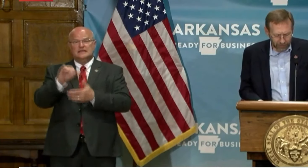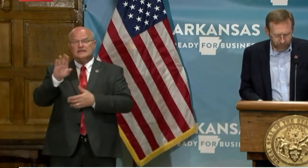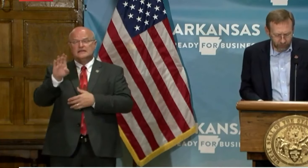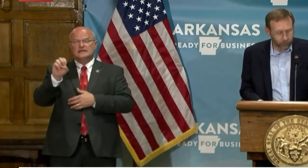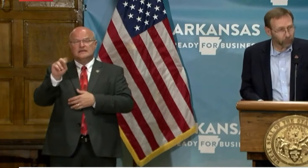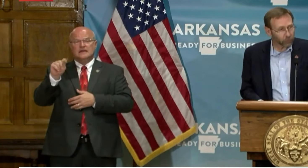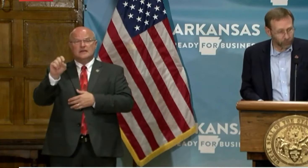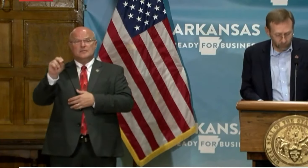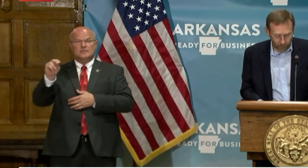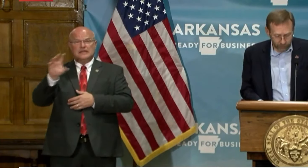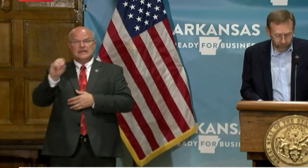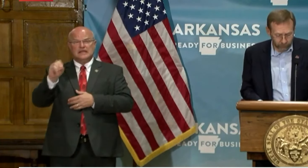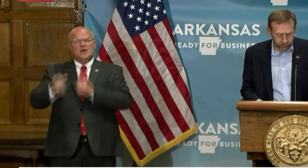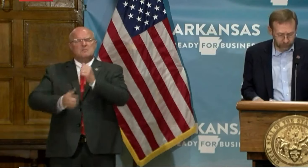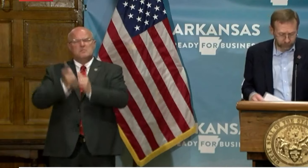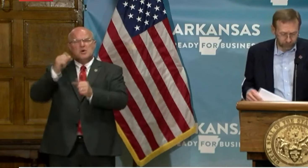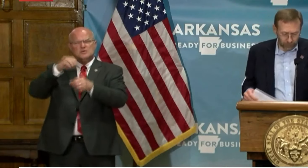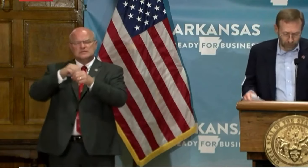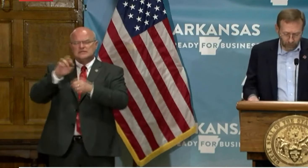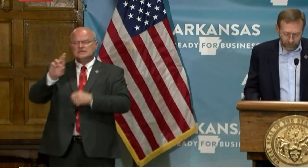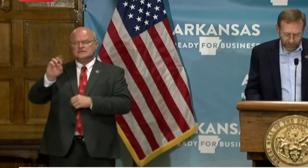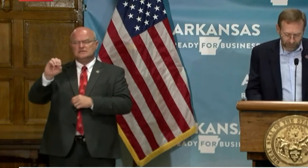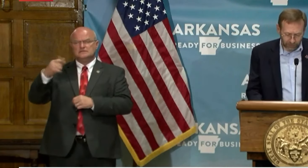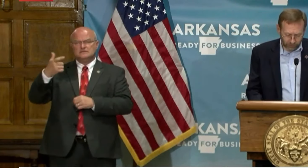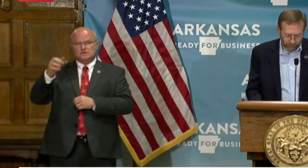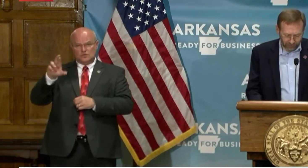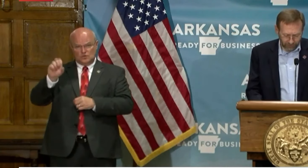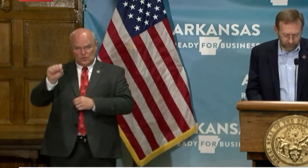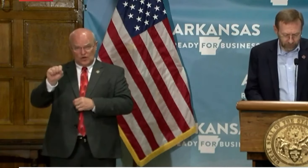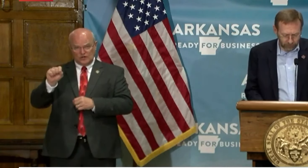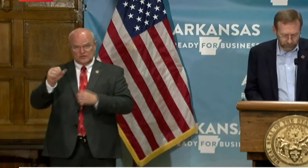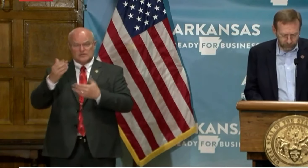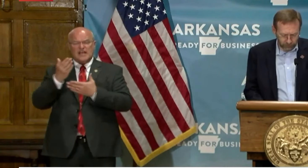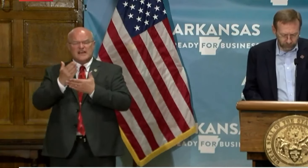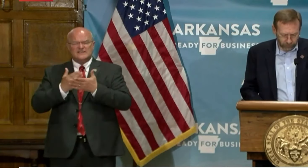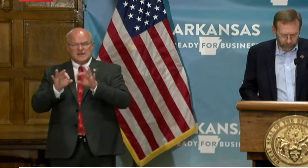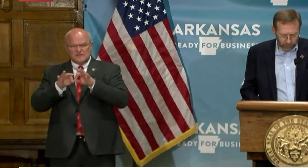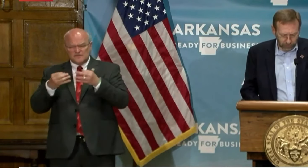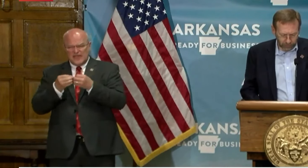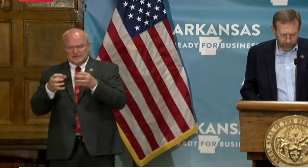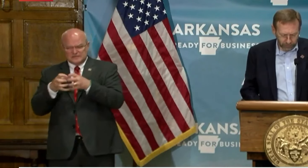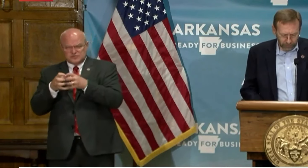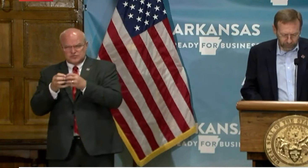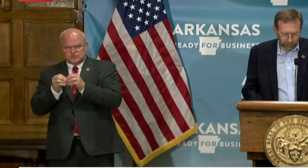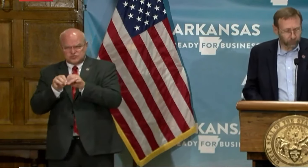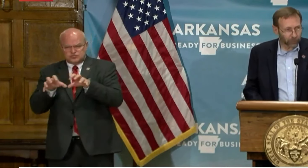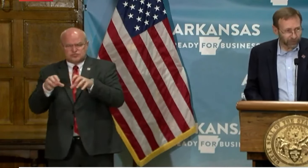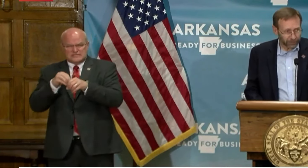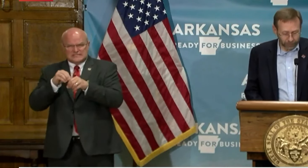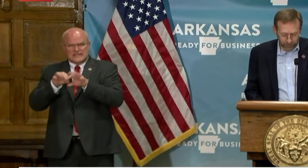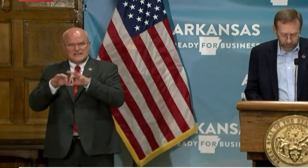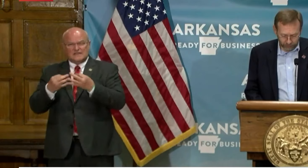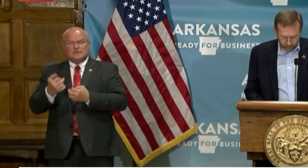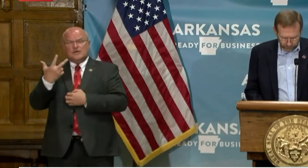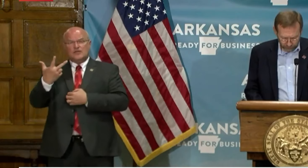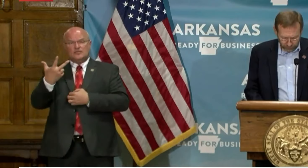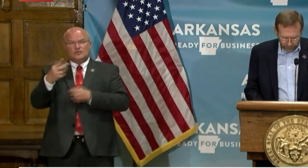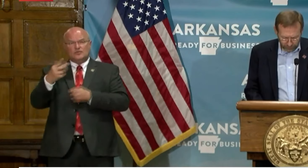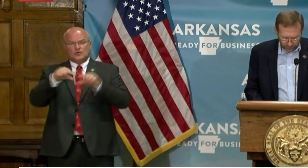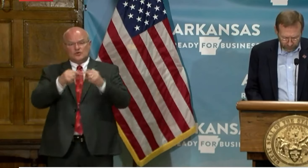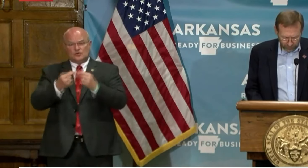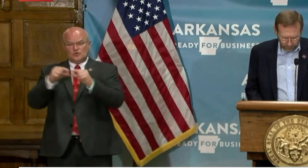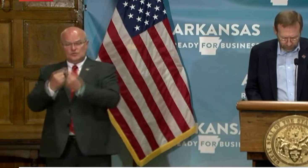Benton County, most of those were in Rogers. We have had some family clusters, at least 3 family